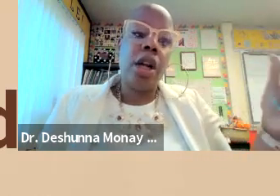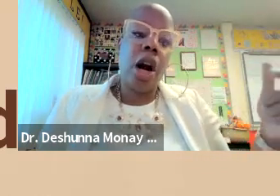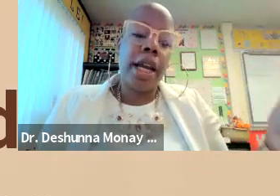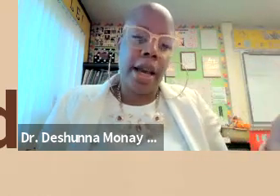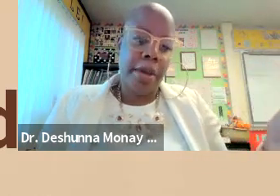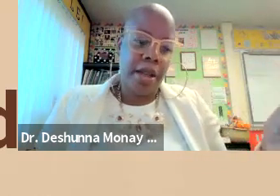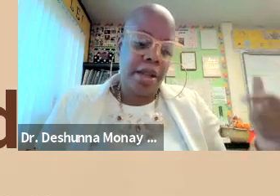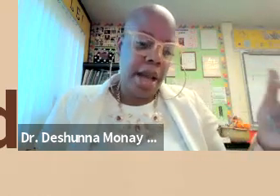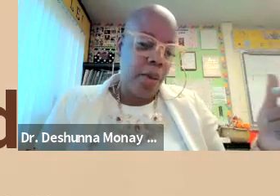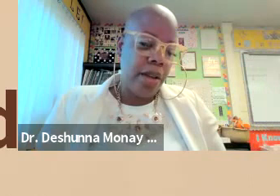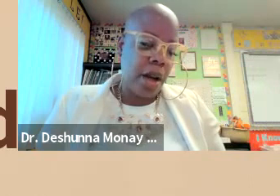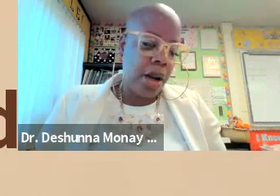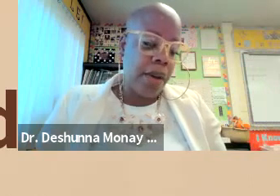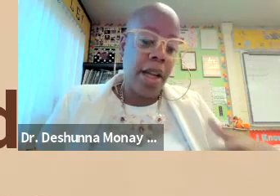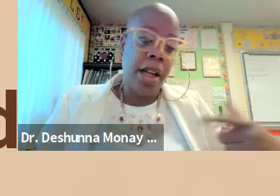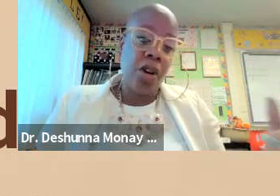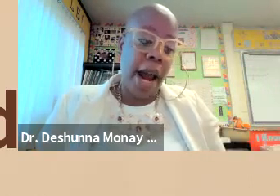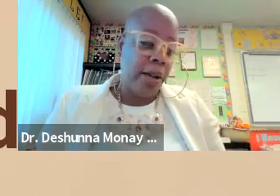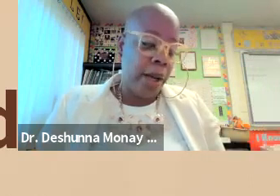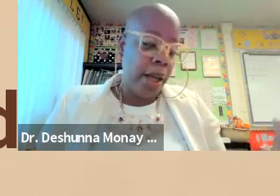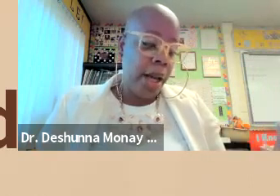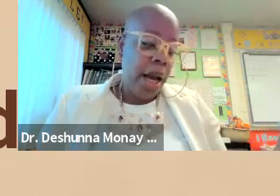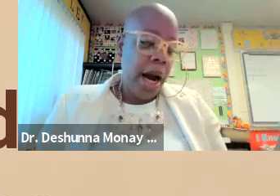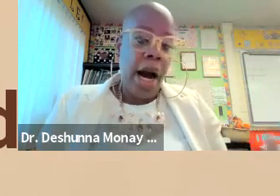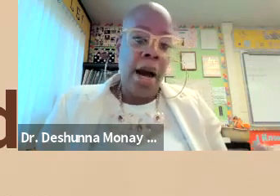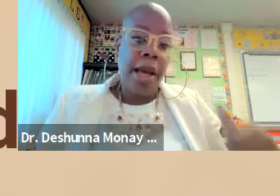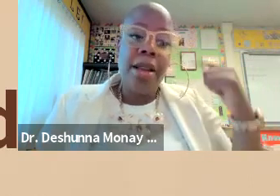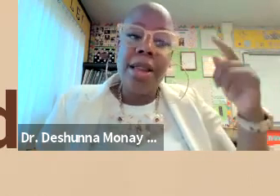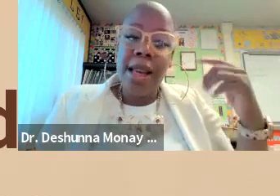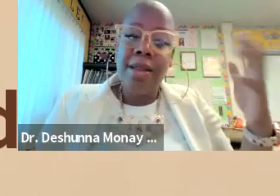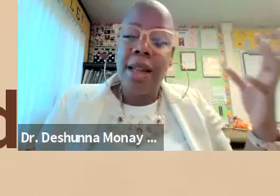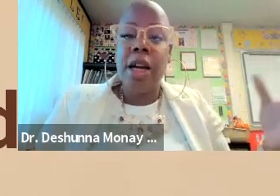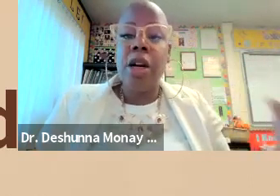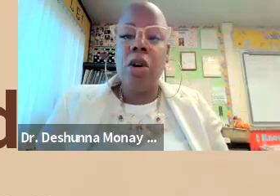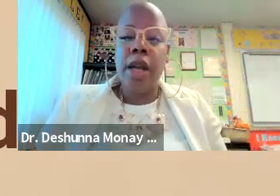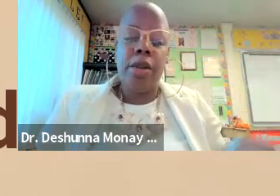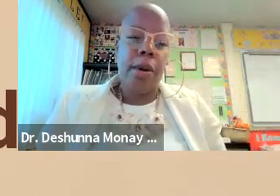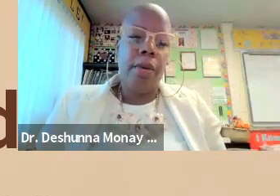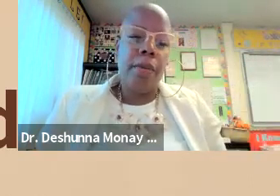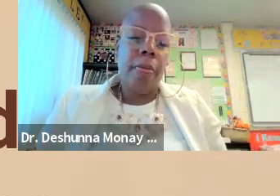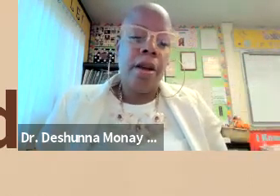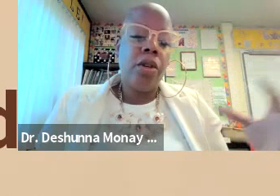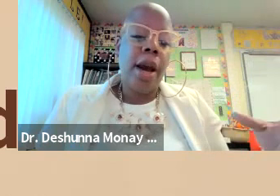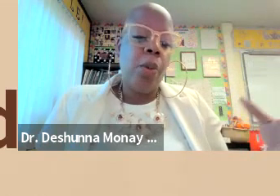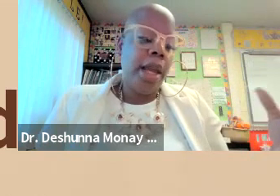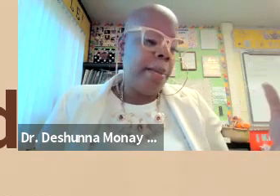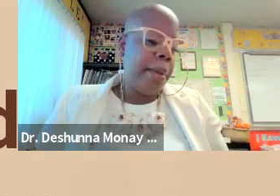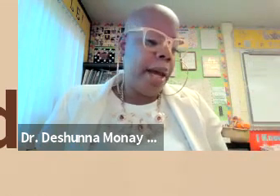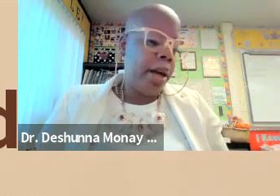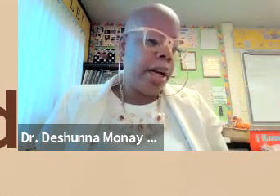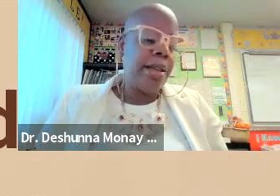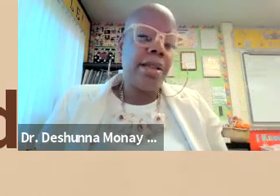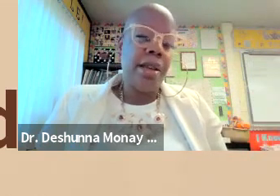that are on our campuses that we serve and interact with, and the things that they are going through, so that we